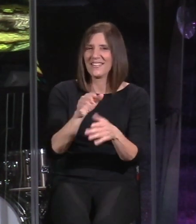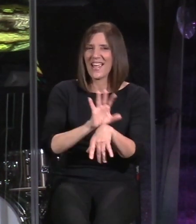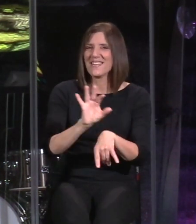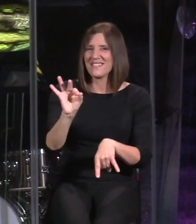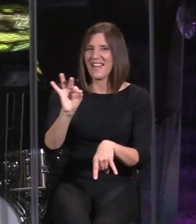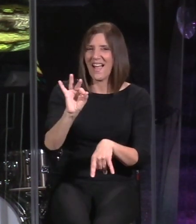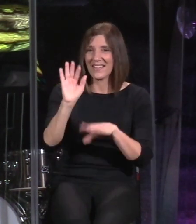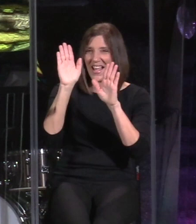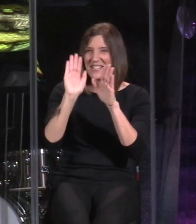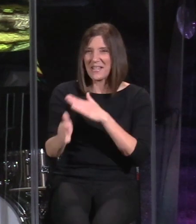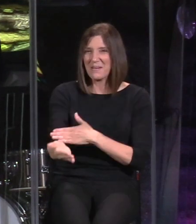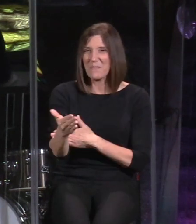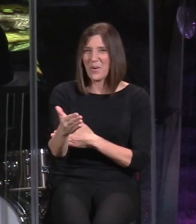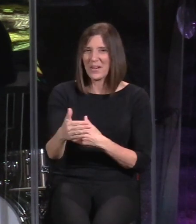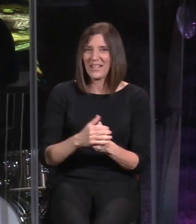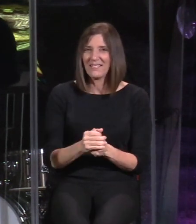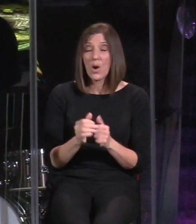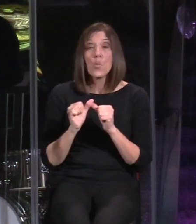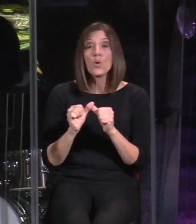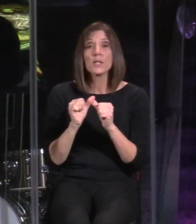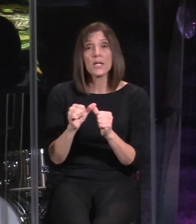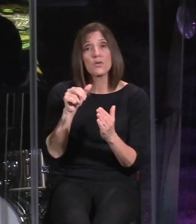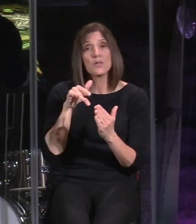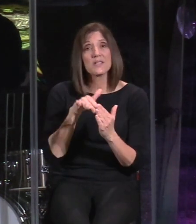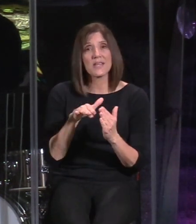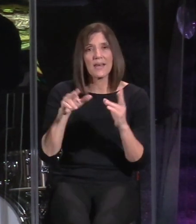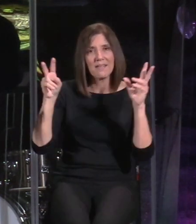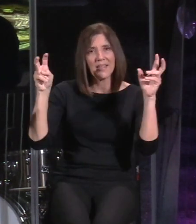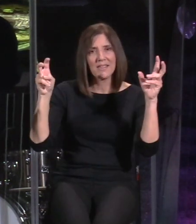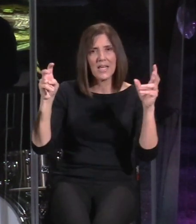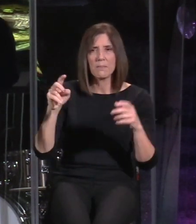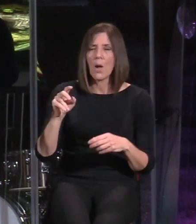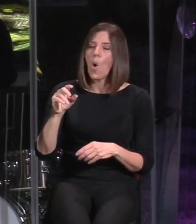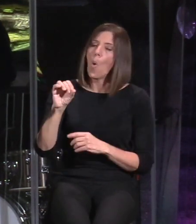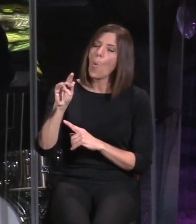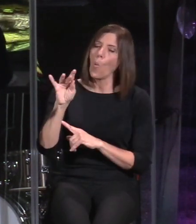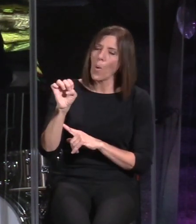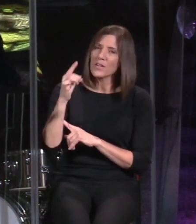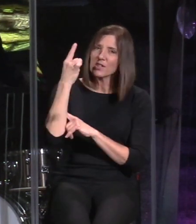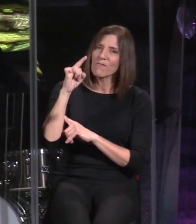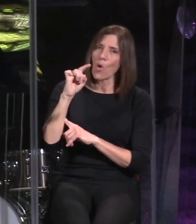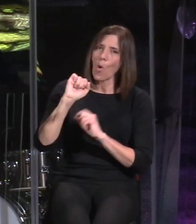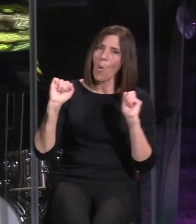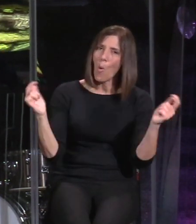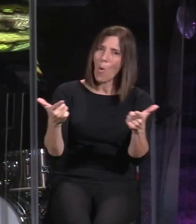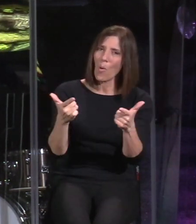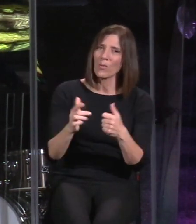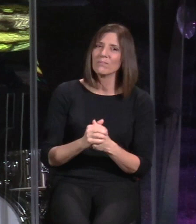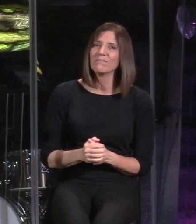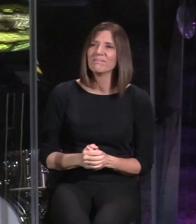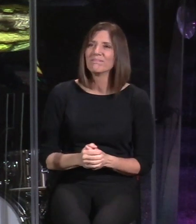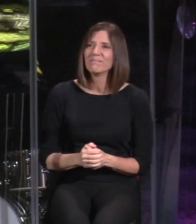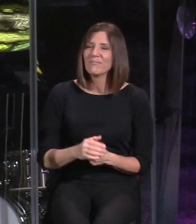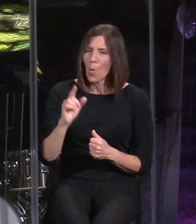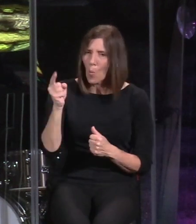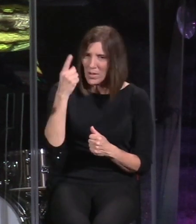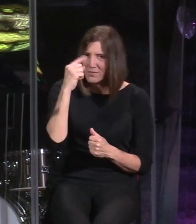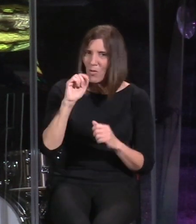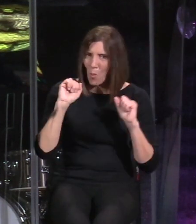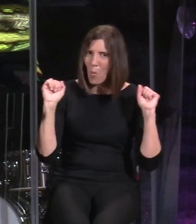a.m. on Sunday morning, where we'll continue to study the theme of once for all through Jesus' death, burial, and